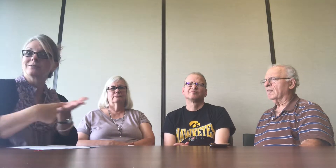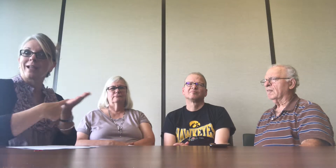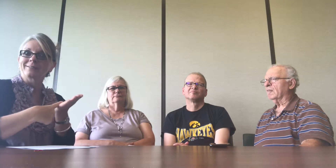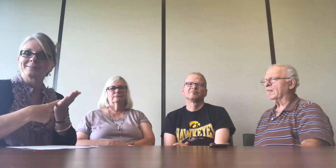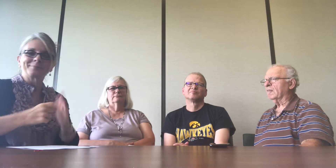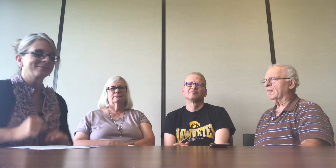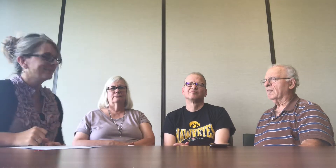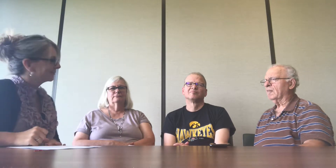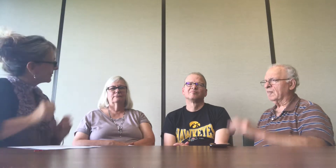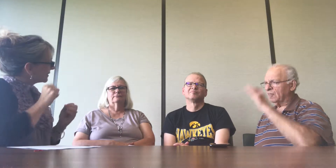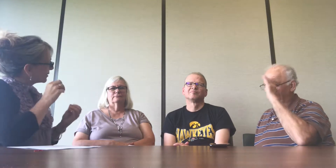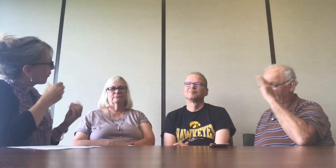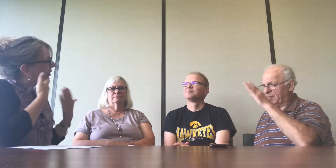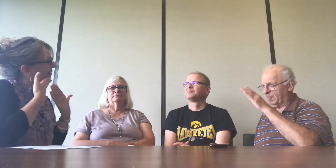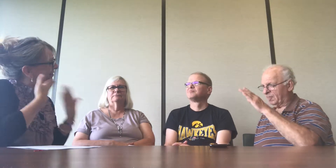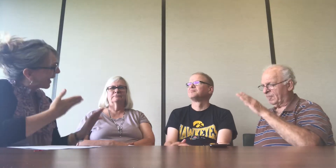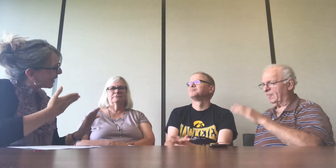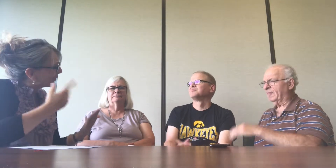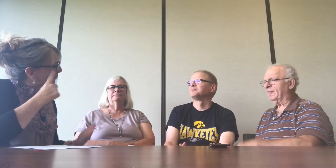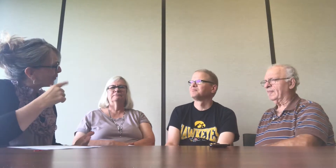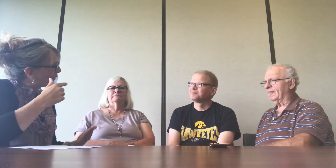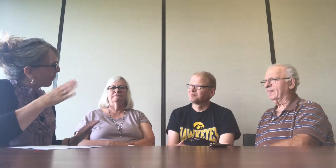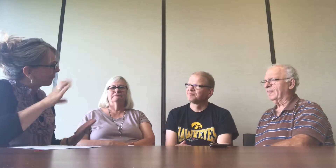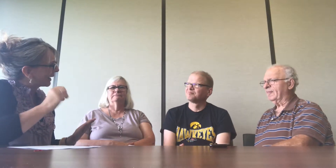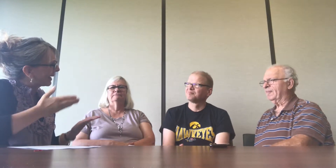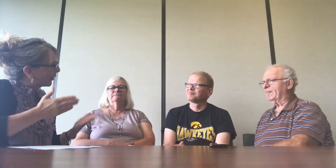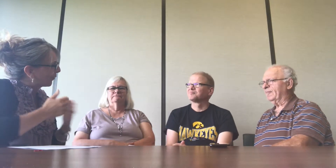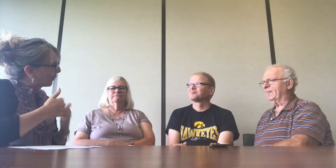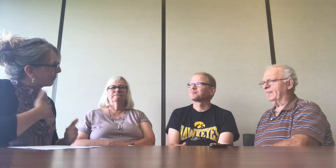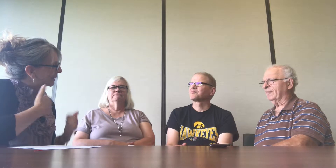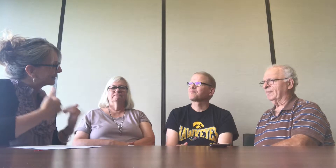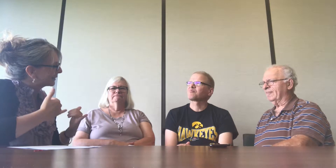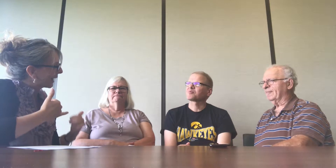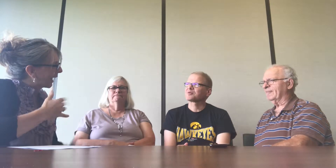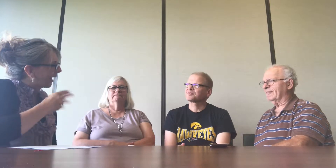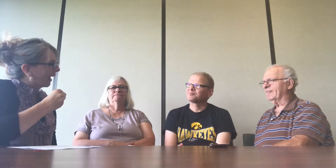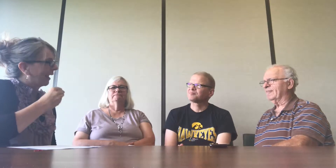And they are joining me today. So thank you for being here with me today.